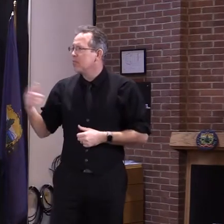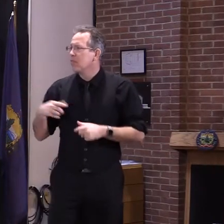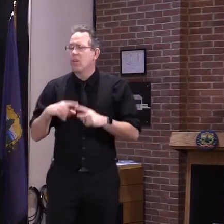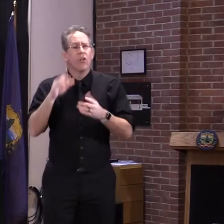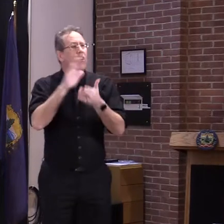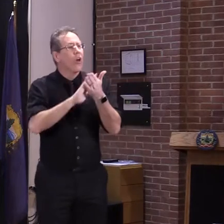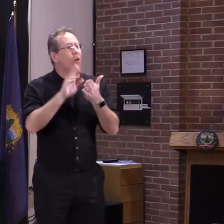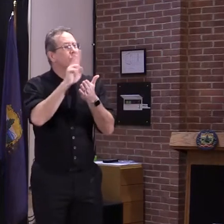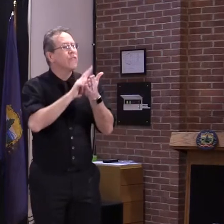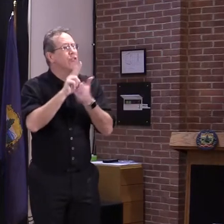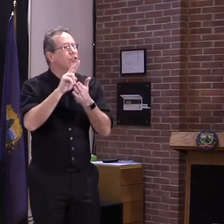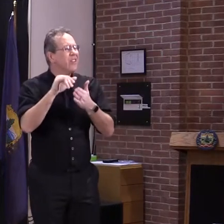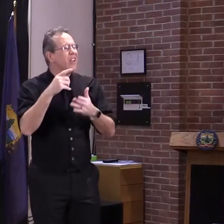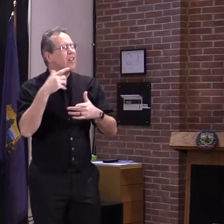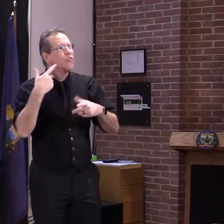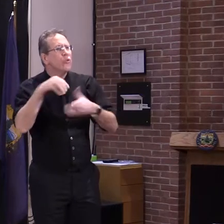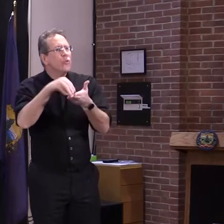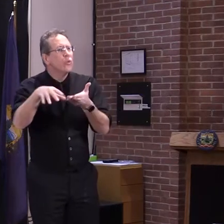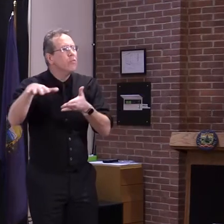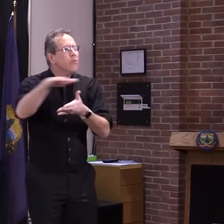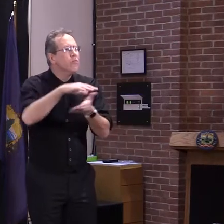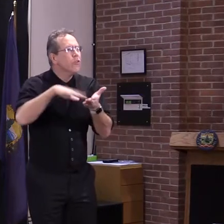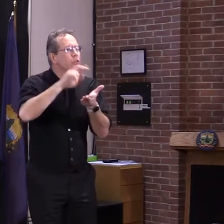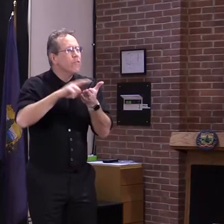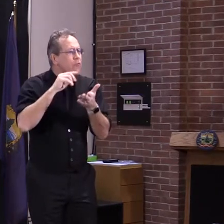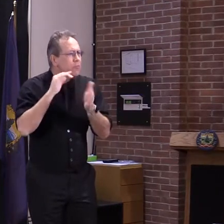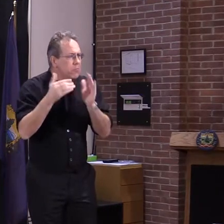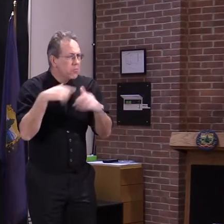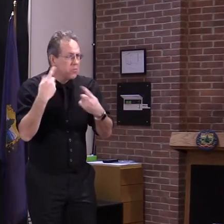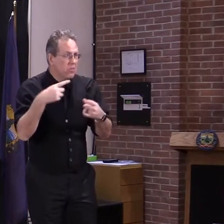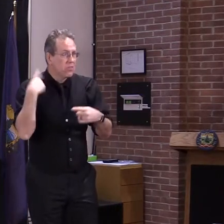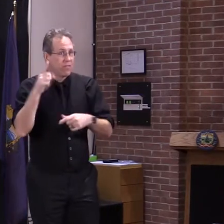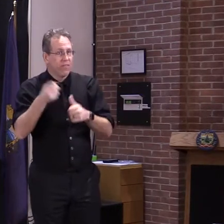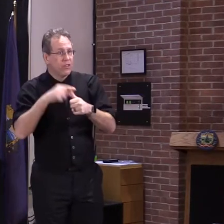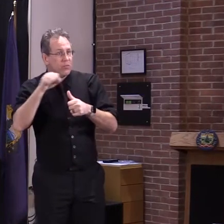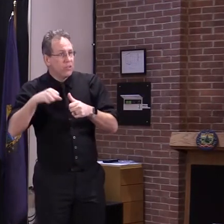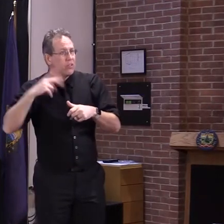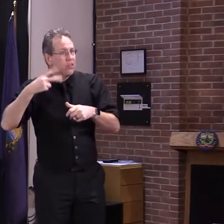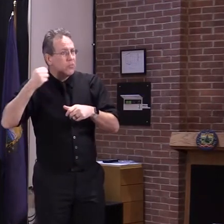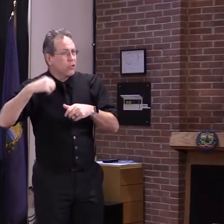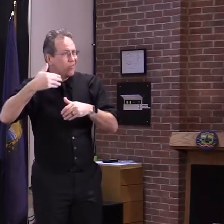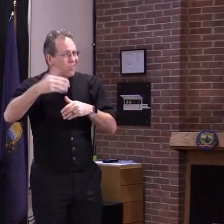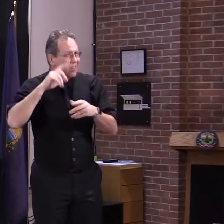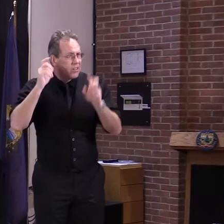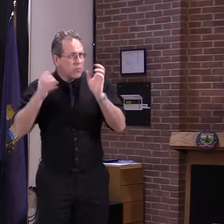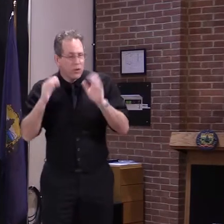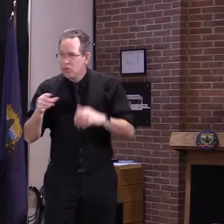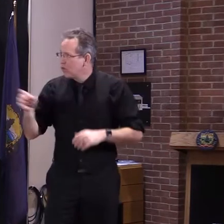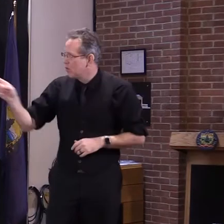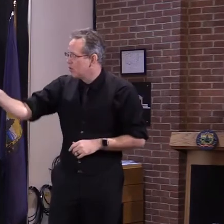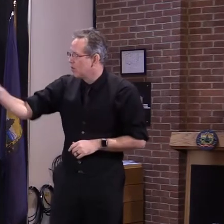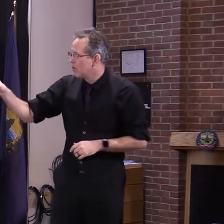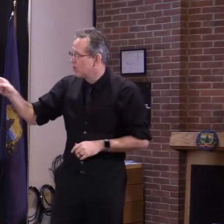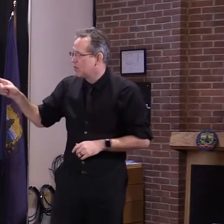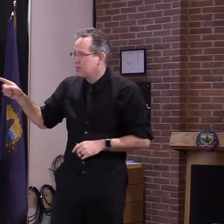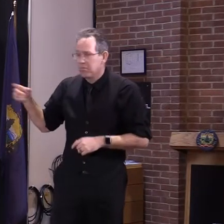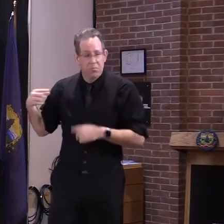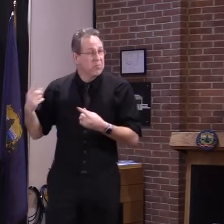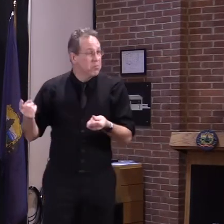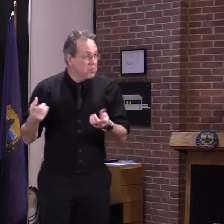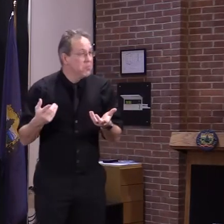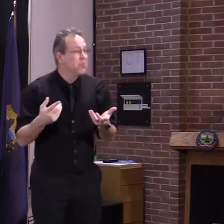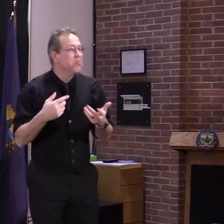here as well. The most amount of tests conducted for the semester so far, the fewest amount of cases so far for the semester, and you can see that